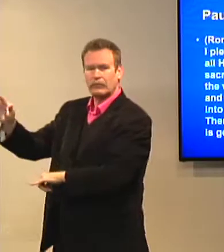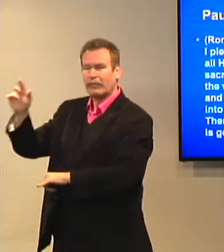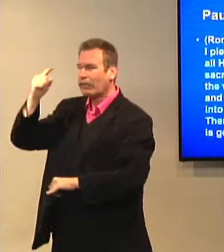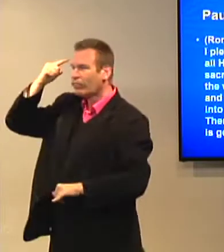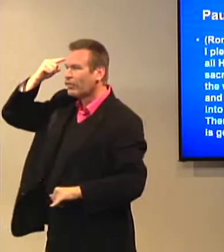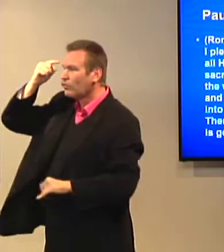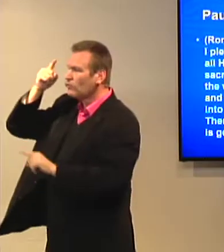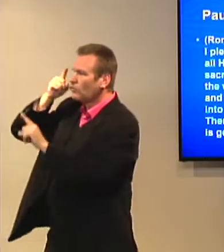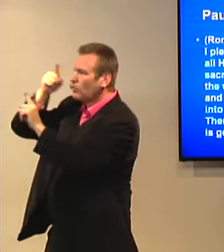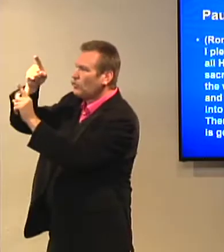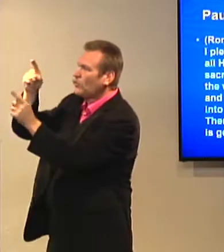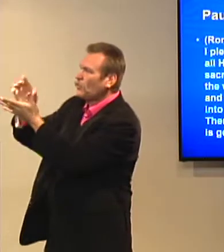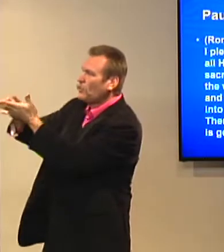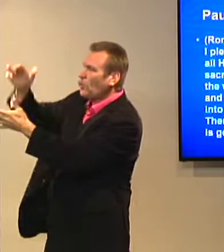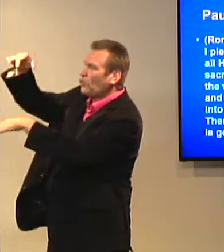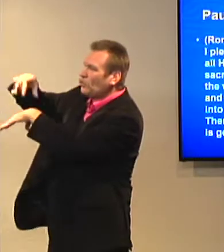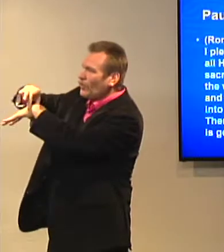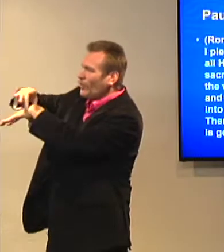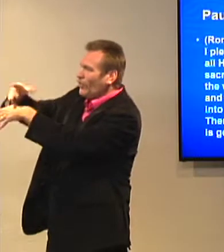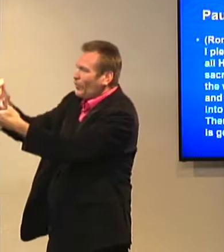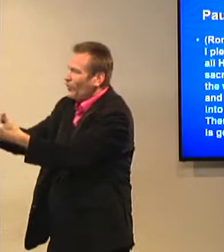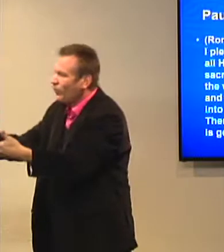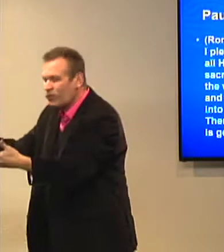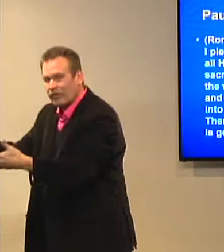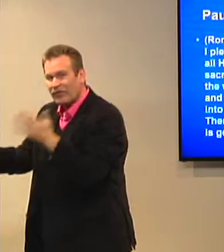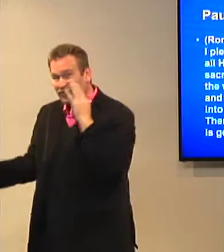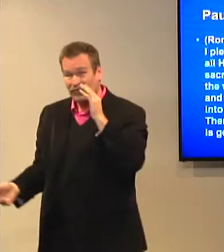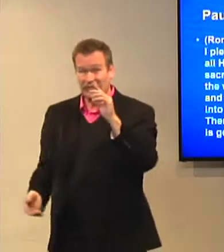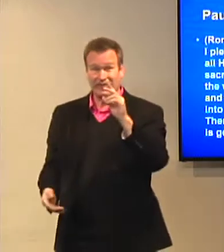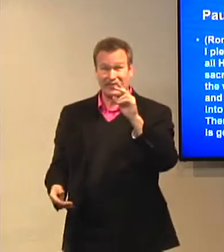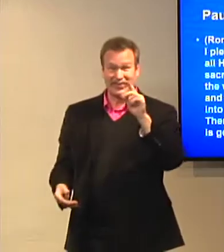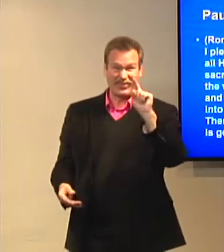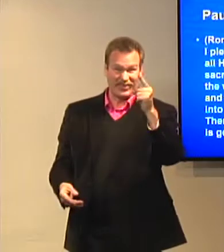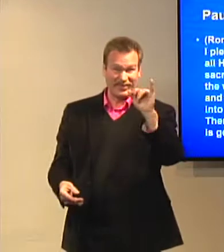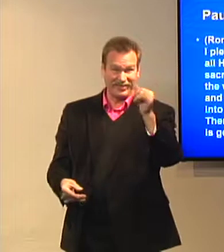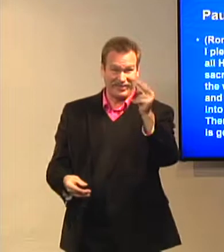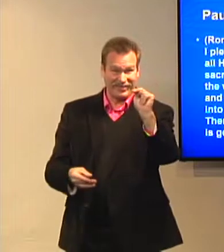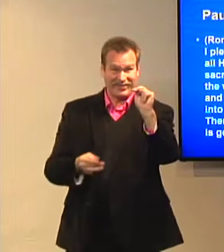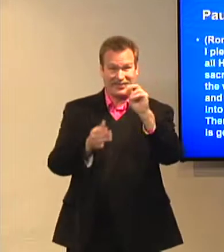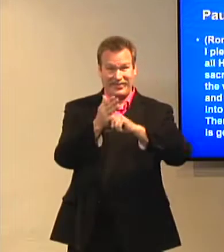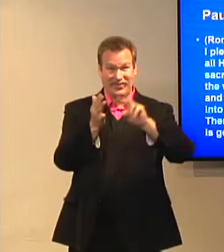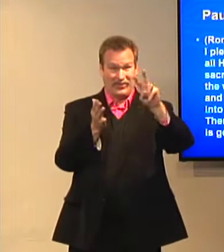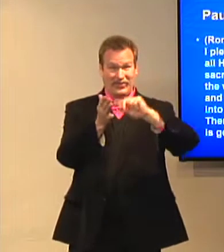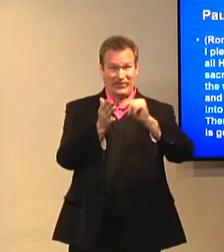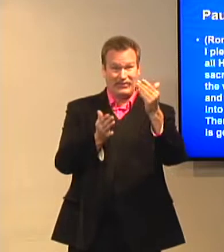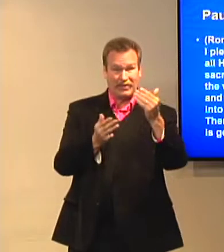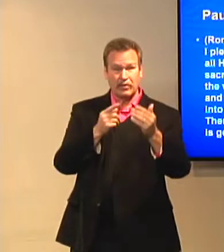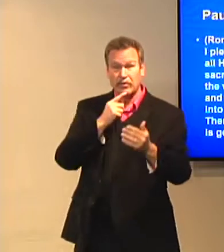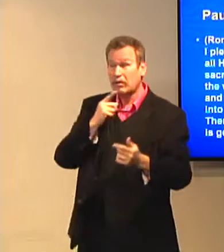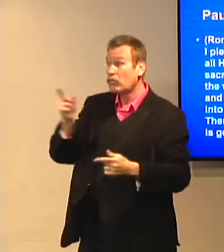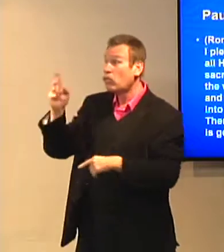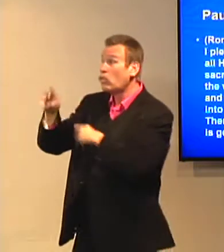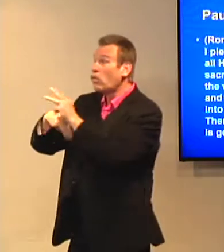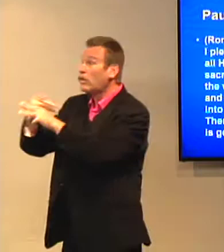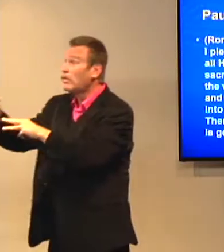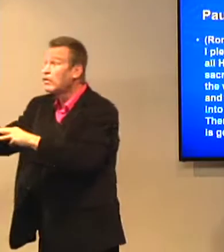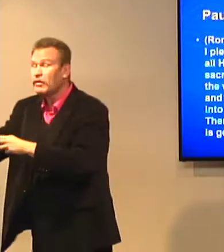world. The world's system, the world's goals for riches, all those things. 1 Corinthians chapter 2, verse